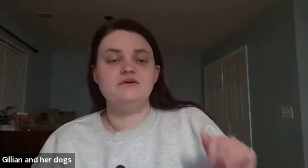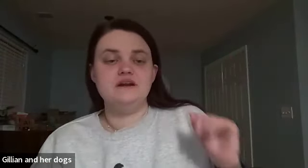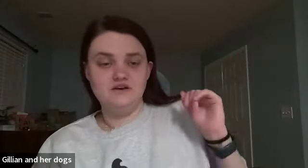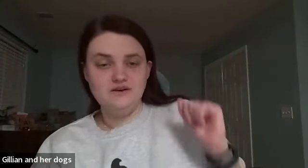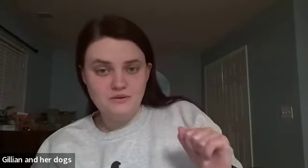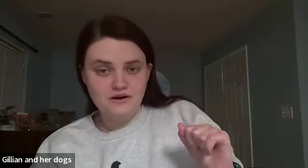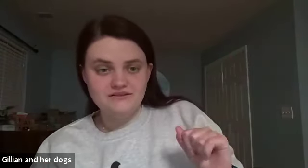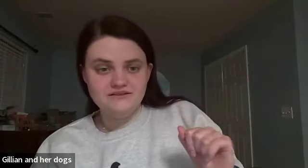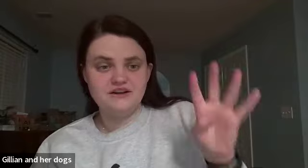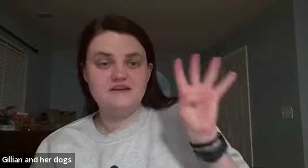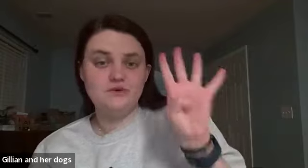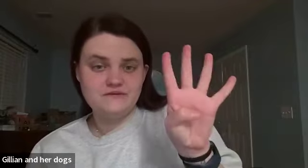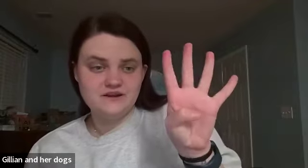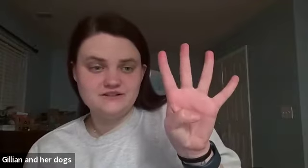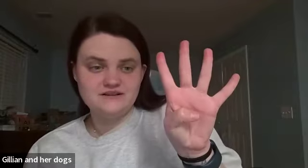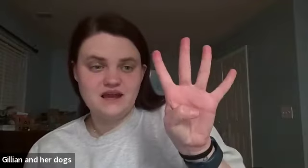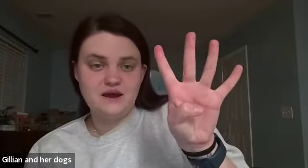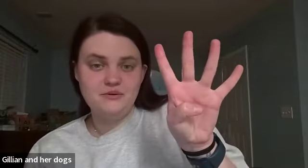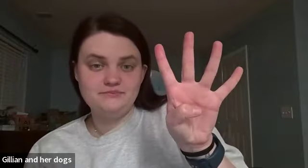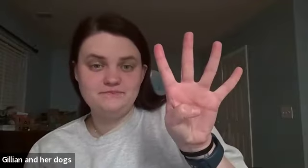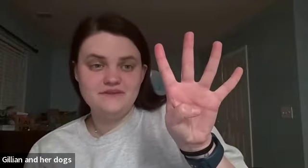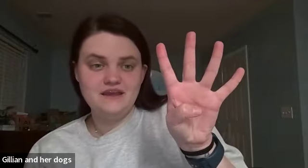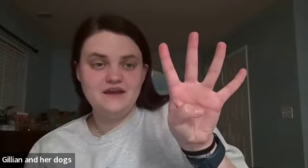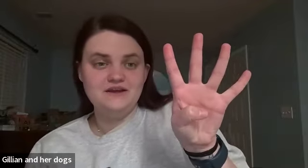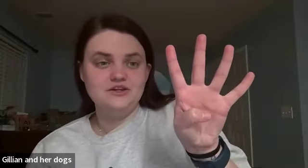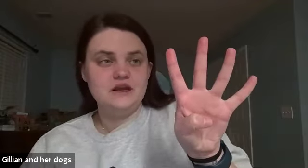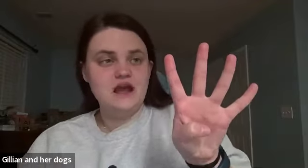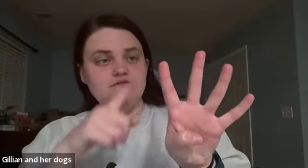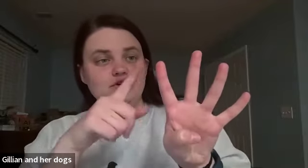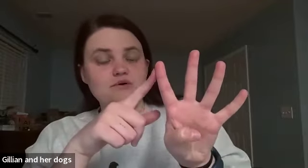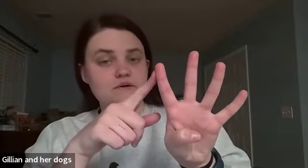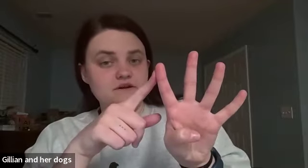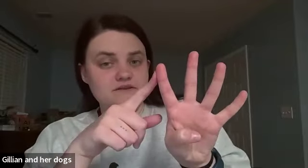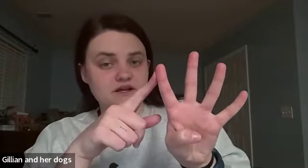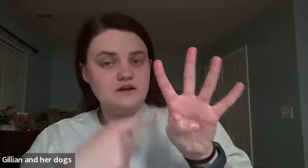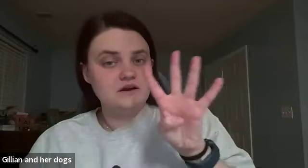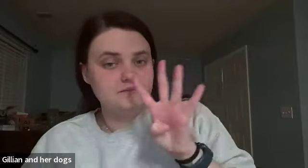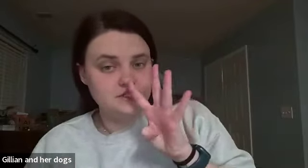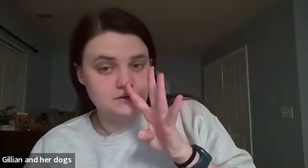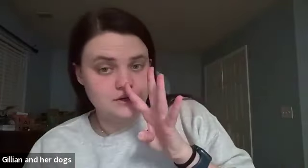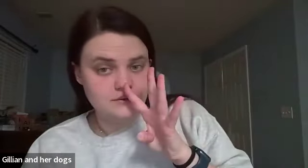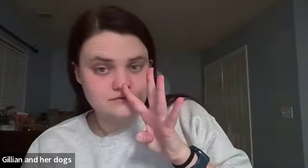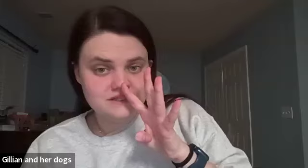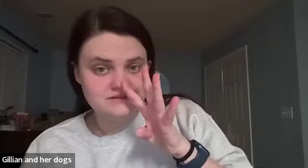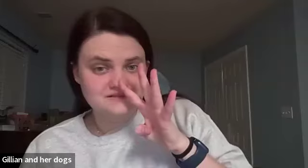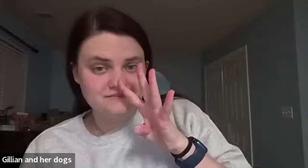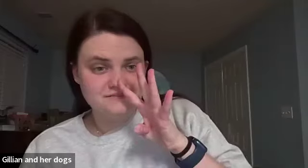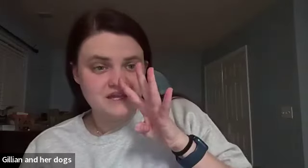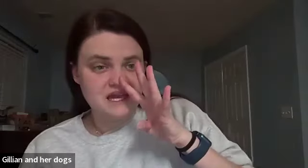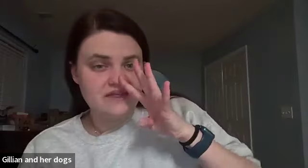For ignore, you're going to have 4 fingers kind of up. You're going to have your pointer finger come to your nose, and then